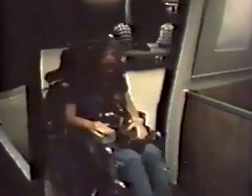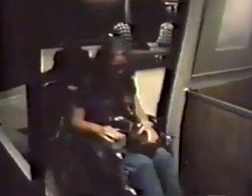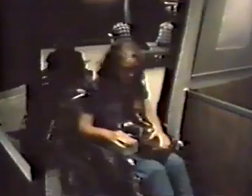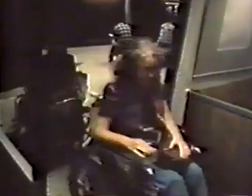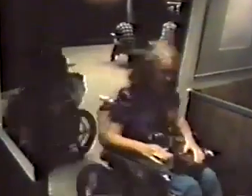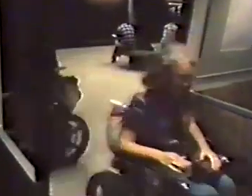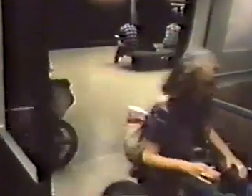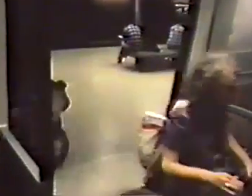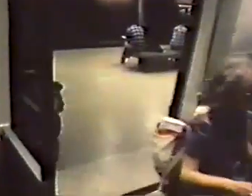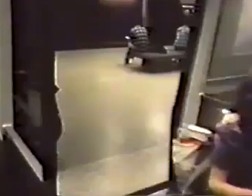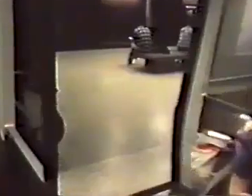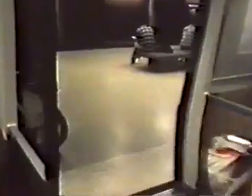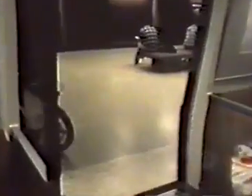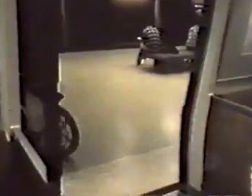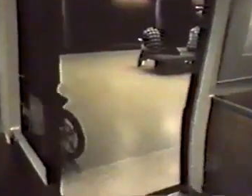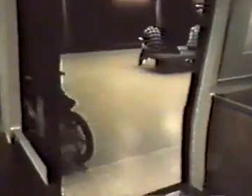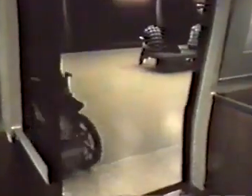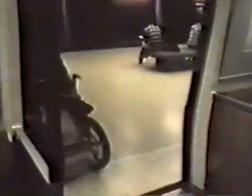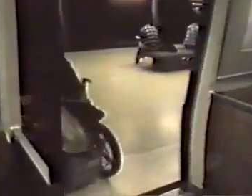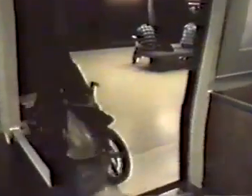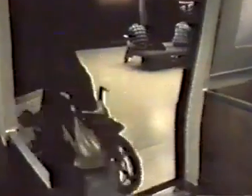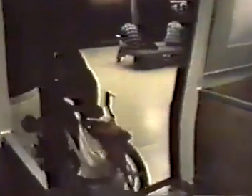system accessible are so high.